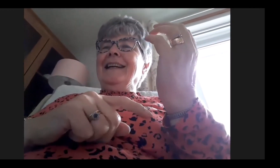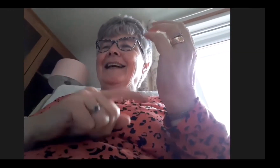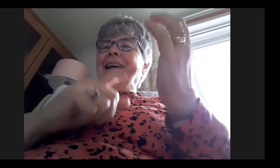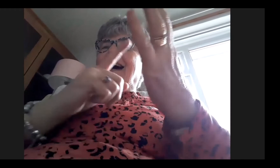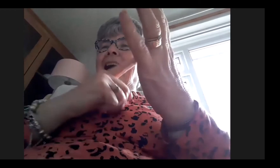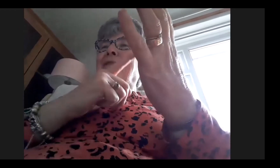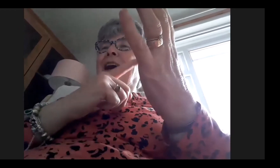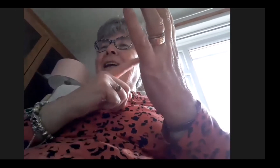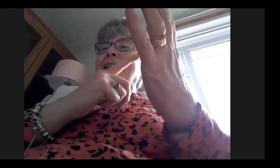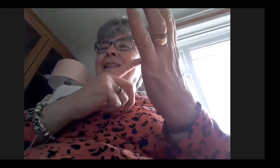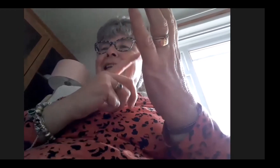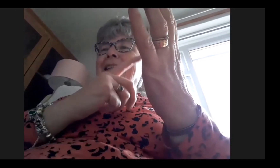A for Andy.